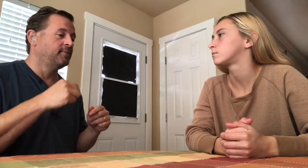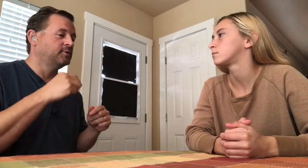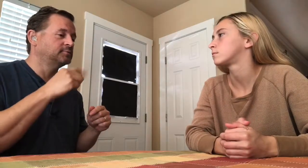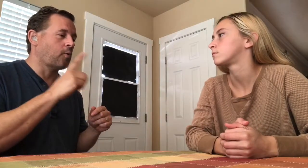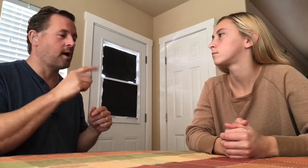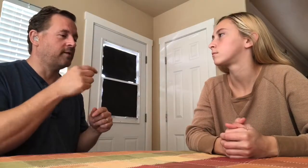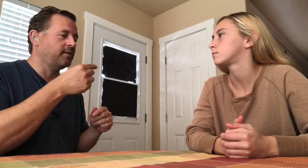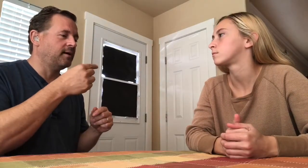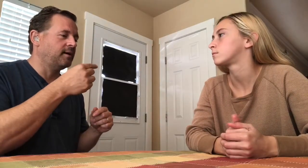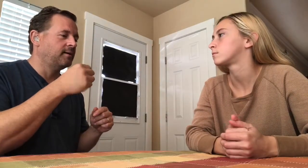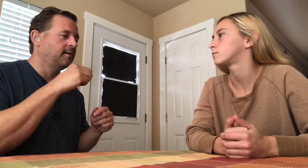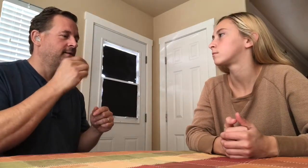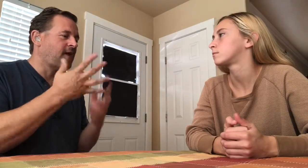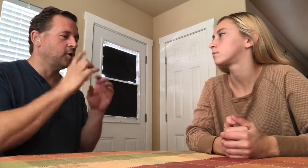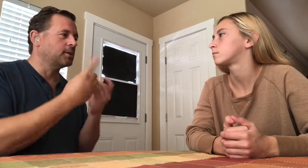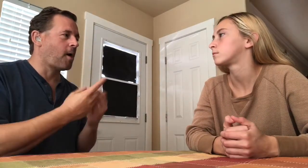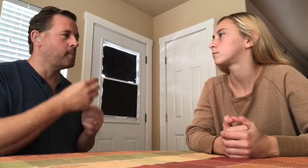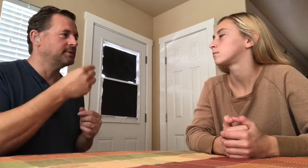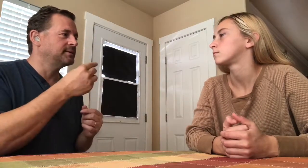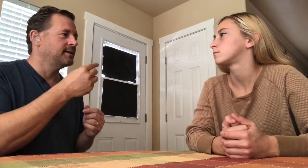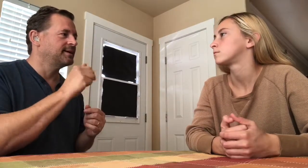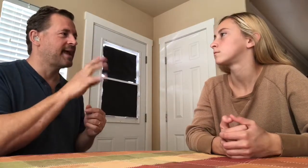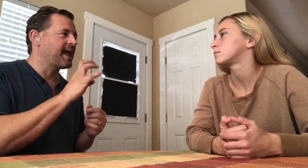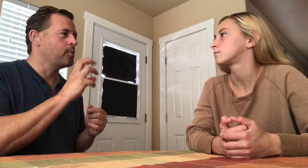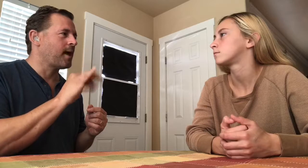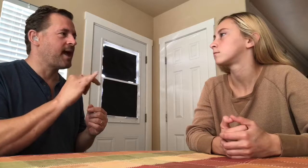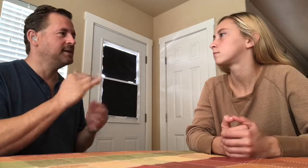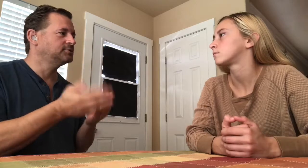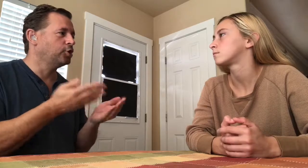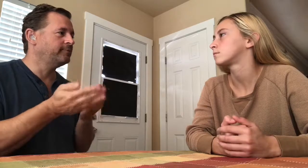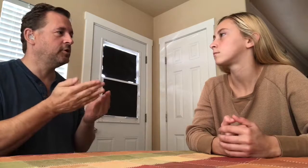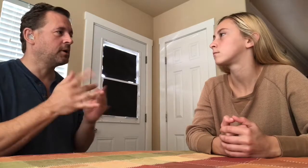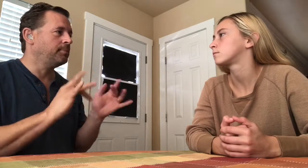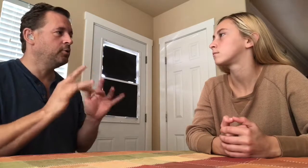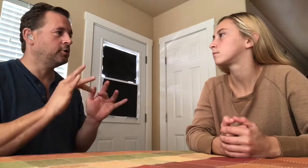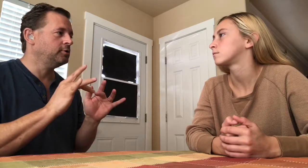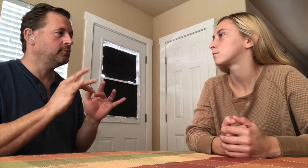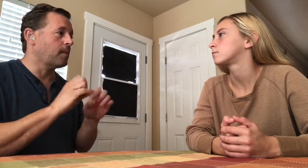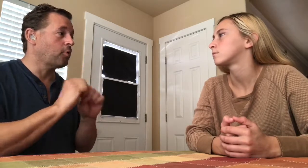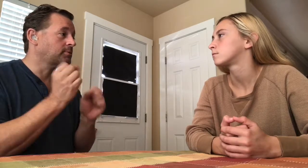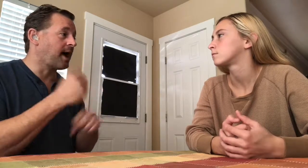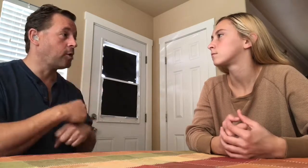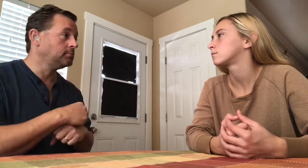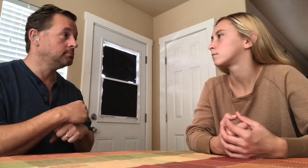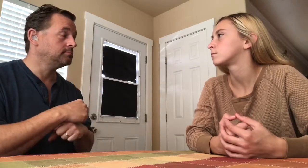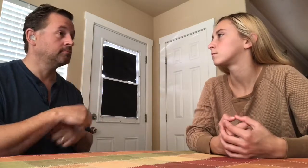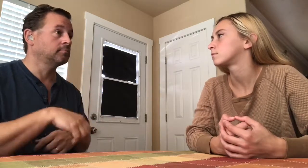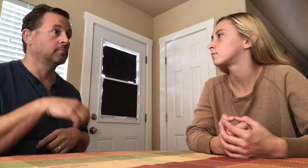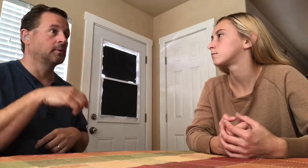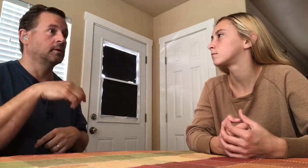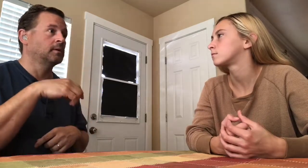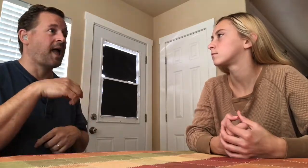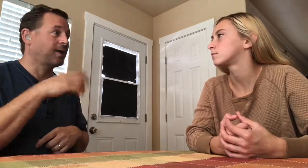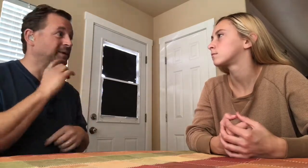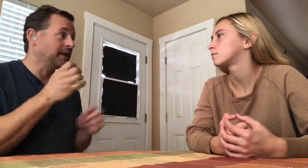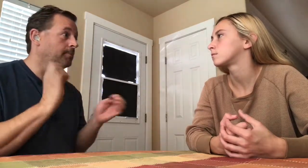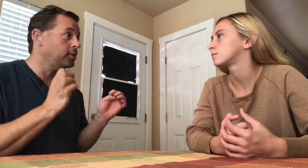There was one of the fire department gateway server computer that broke down, and it was an